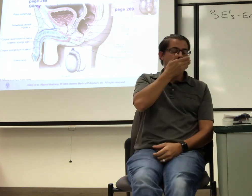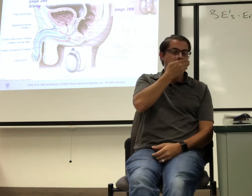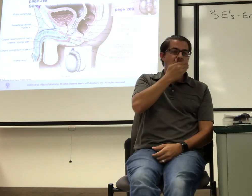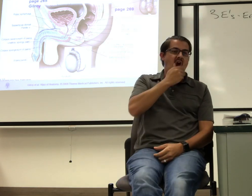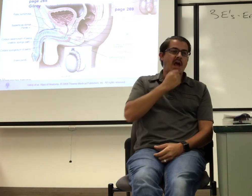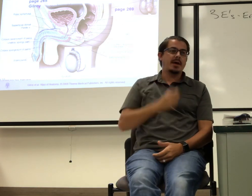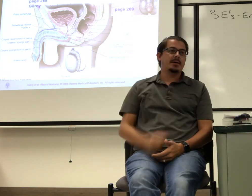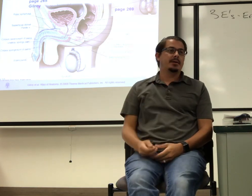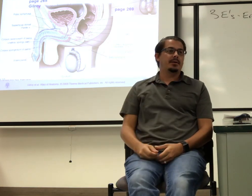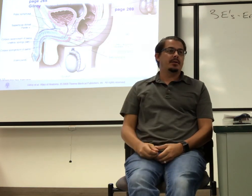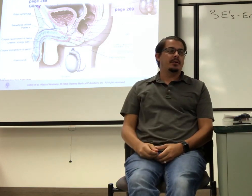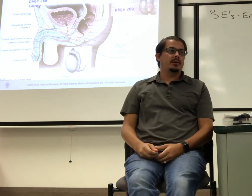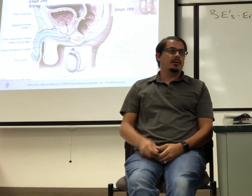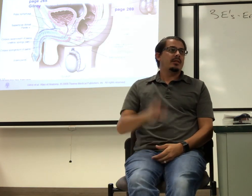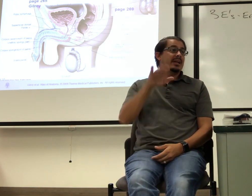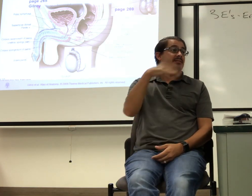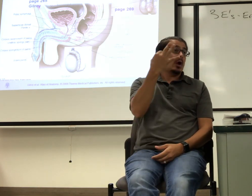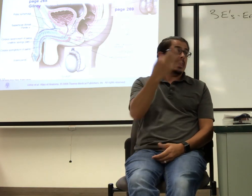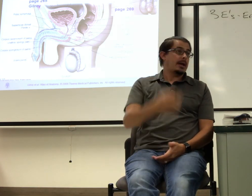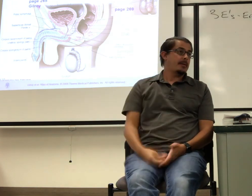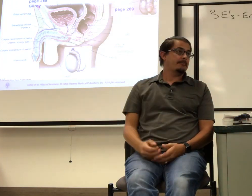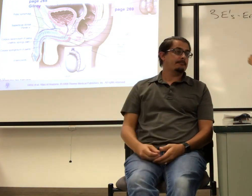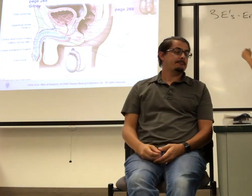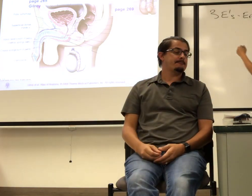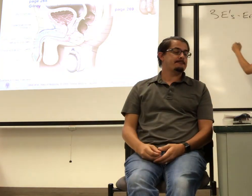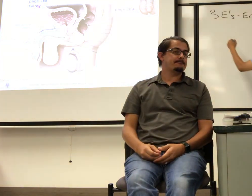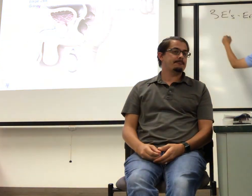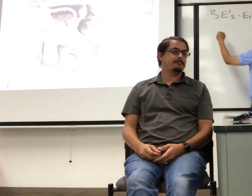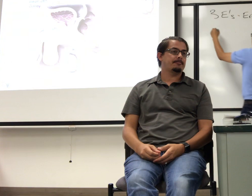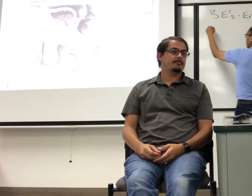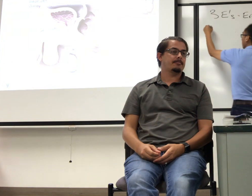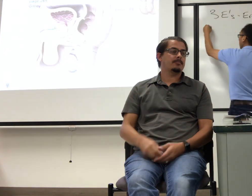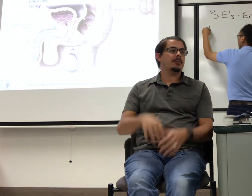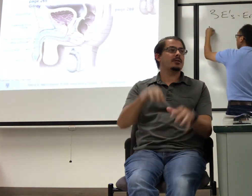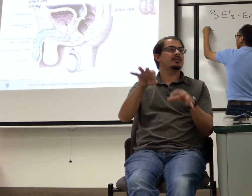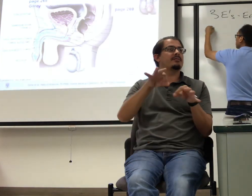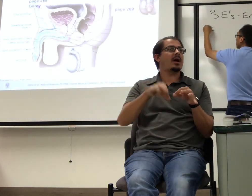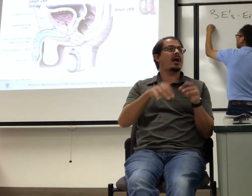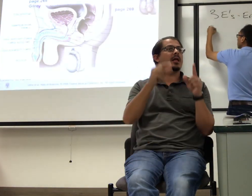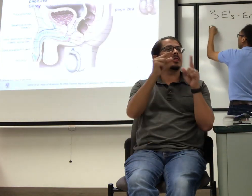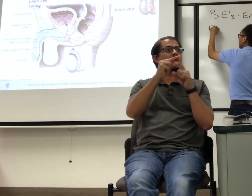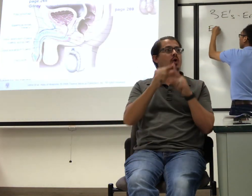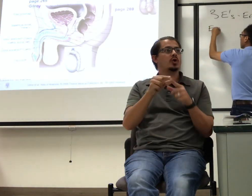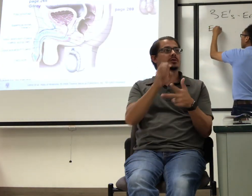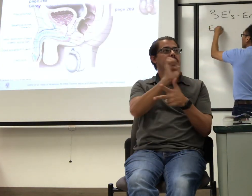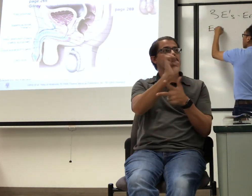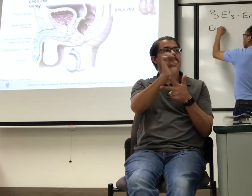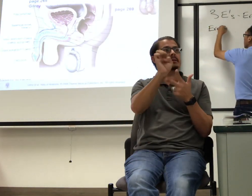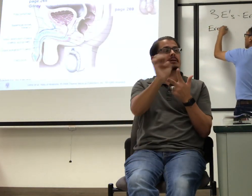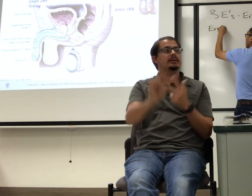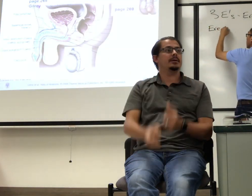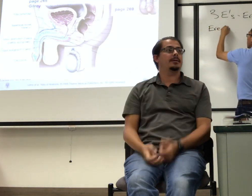next, but that'll be Friday. So just to define the words.